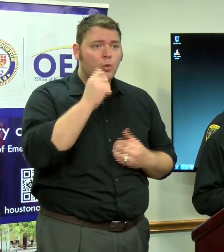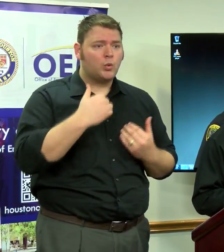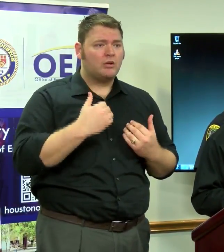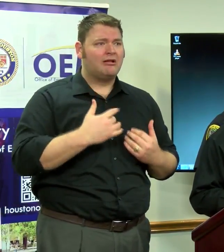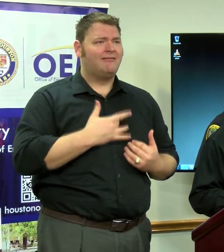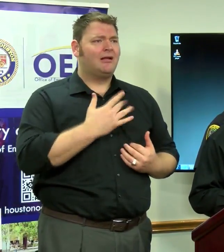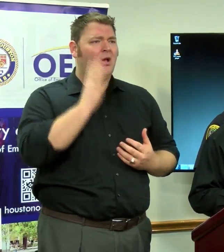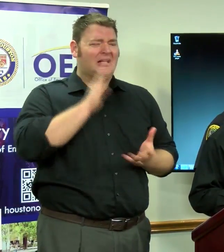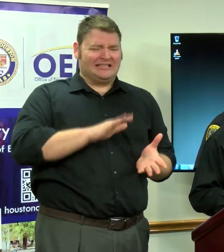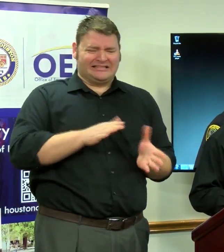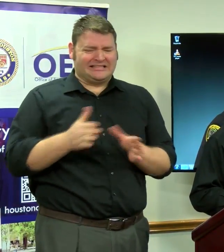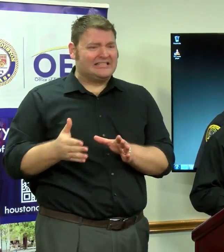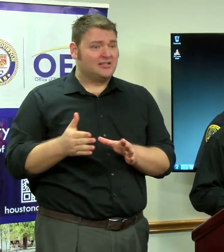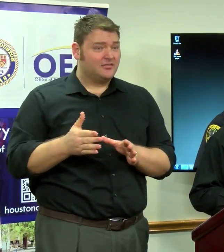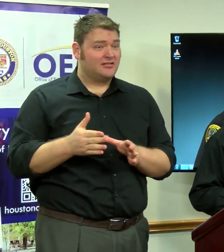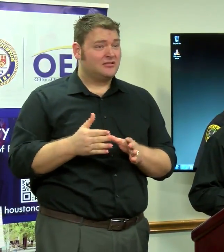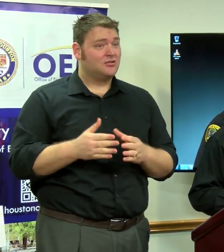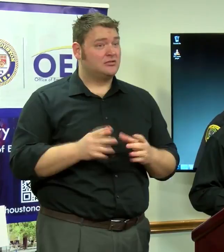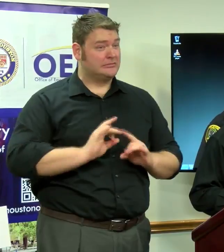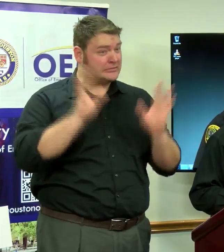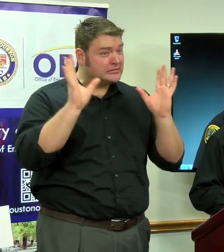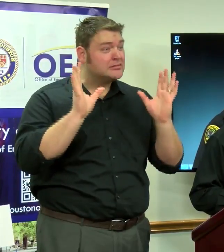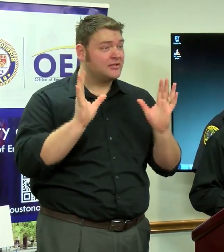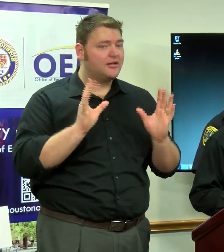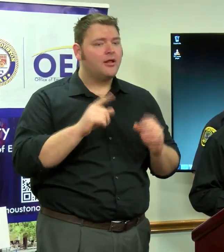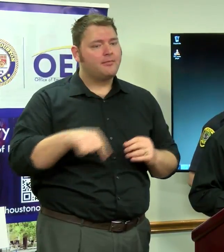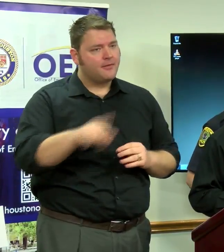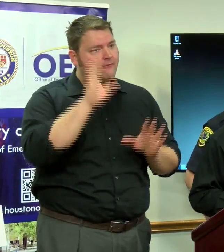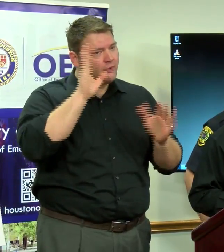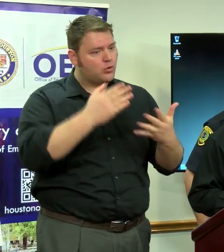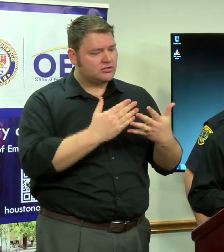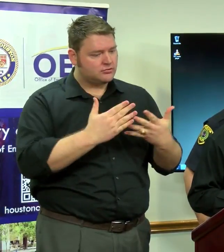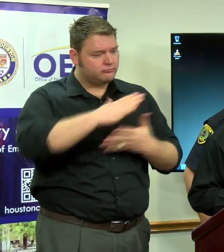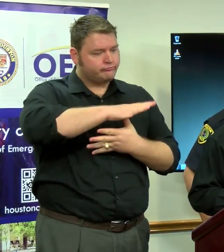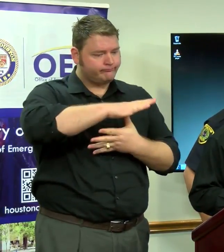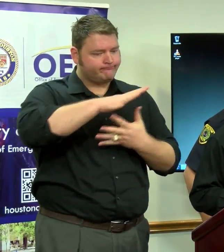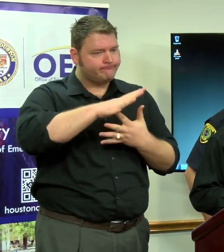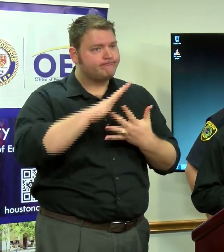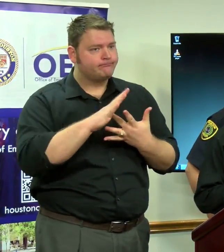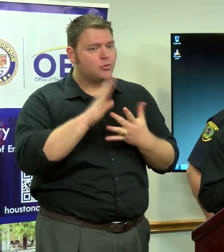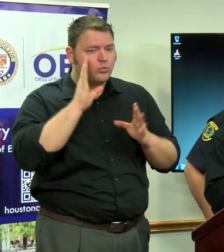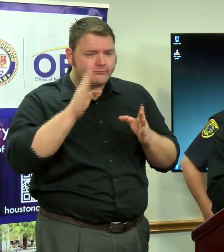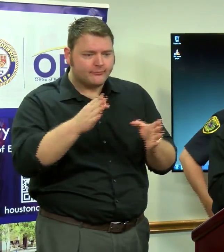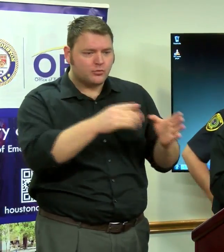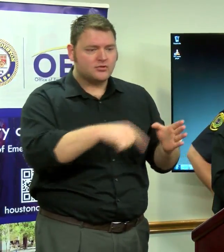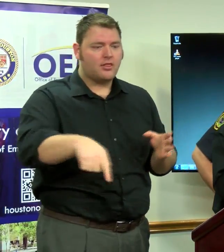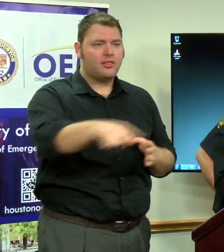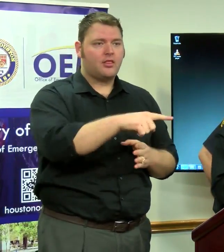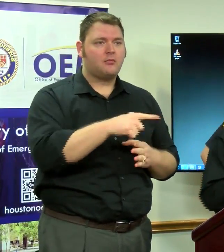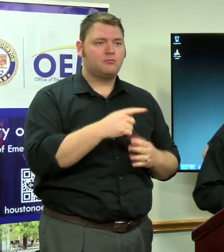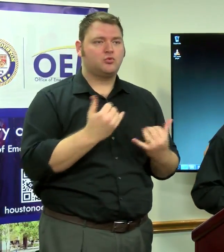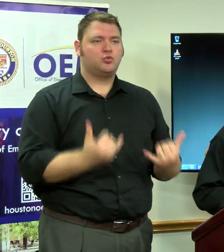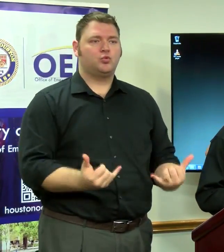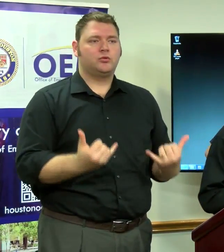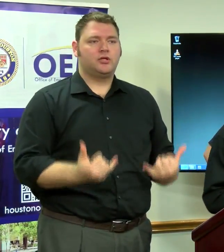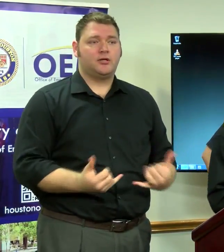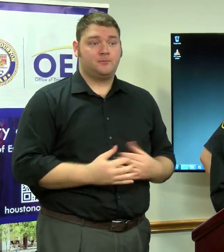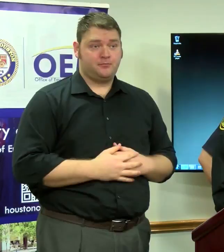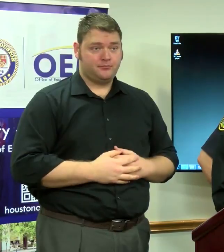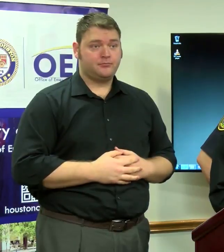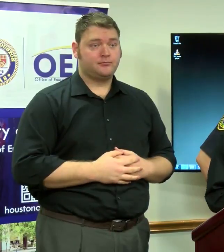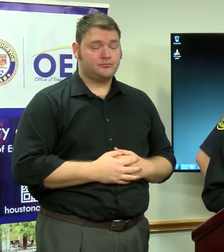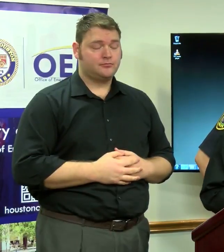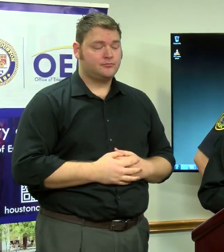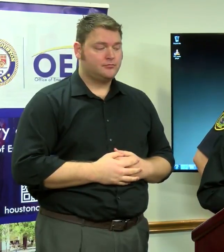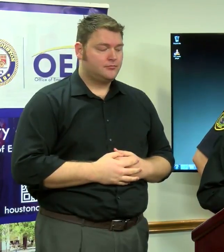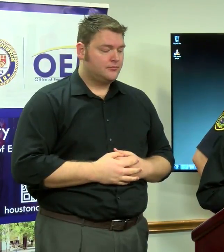is the focus, and the goal is to get to them before the day is out.